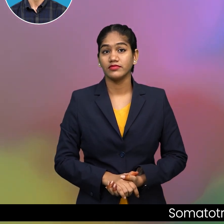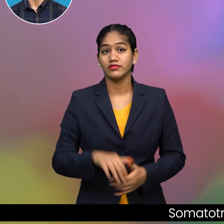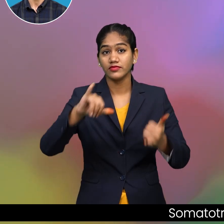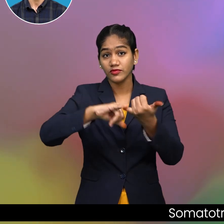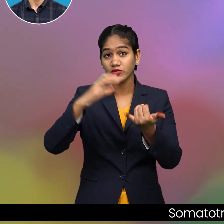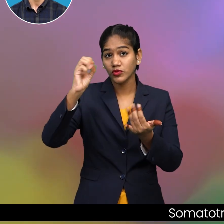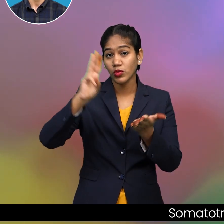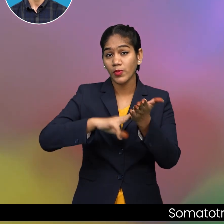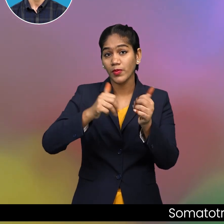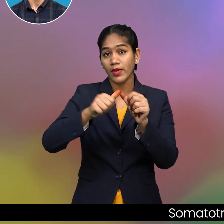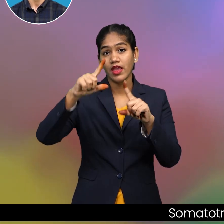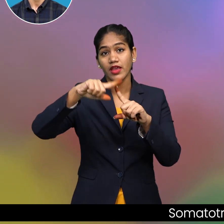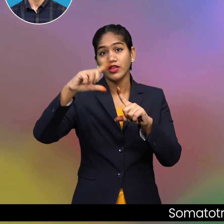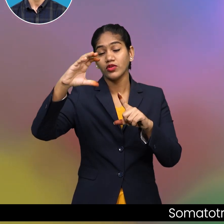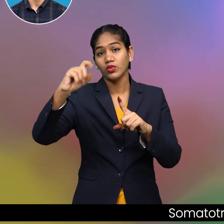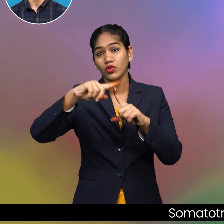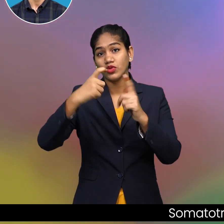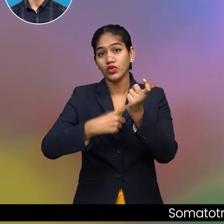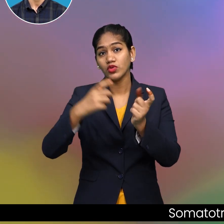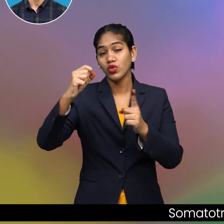somatotropic hormone,